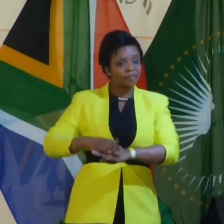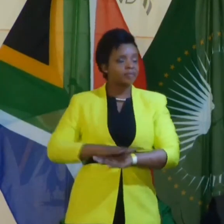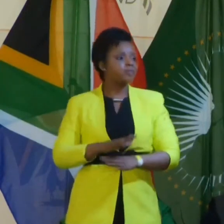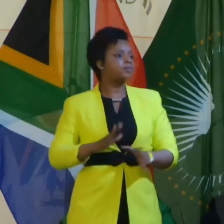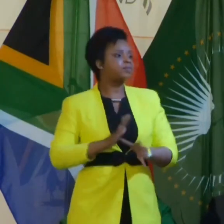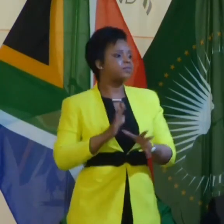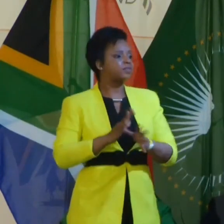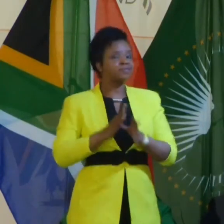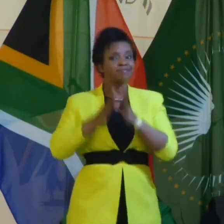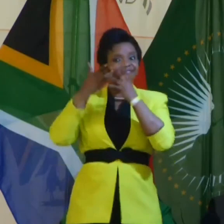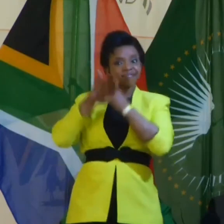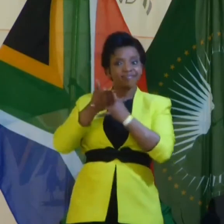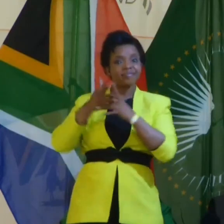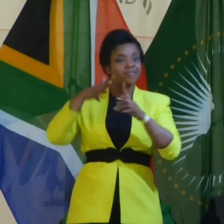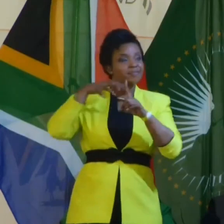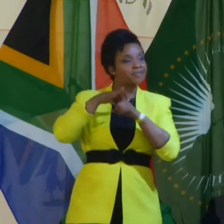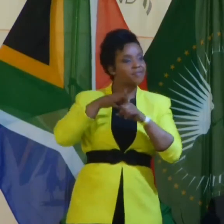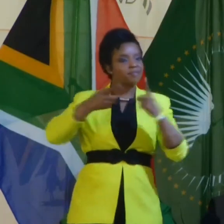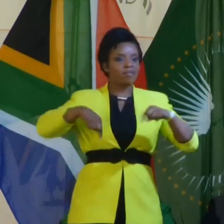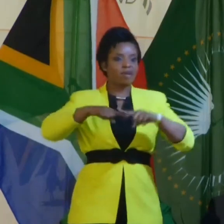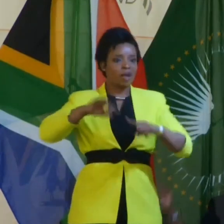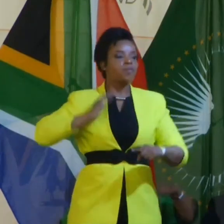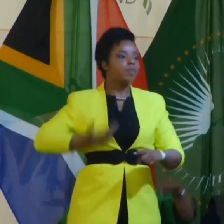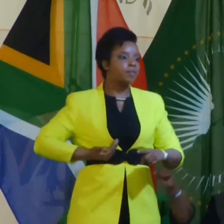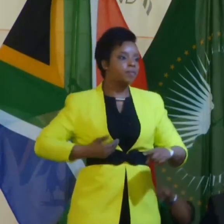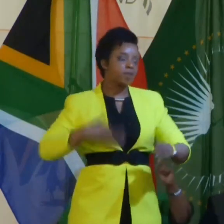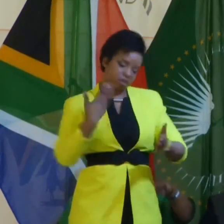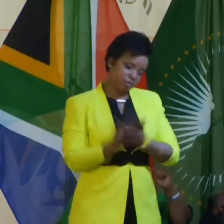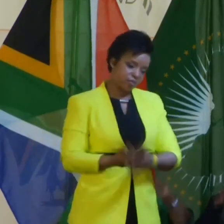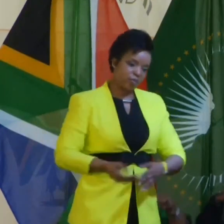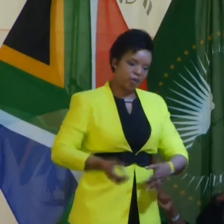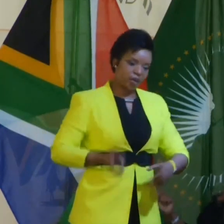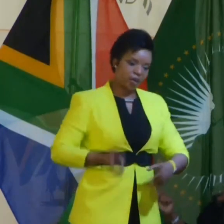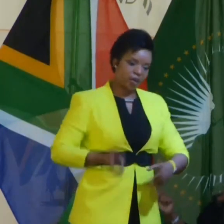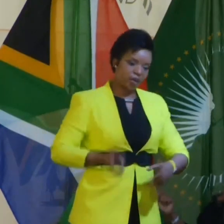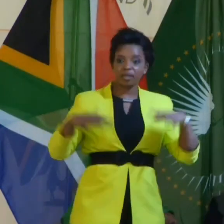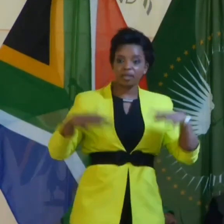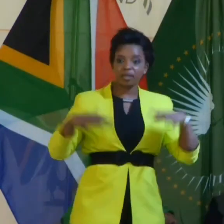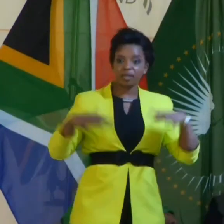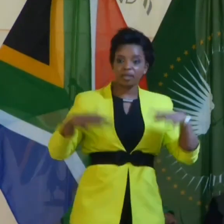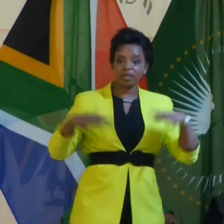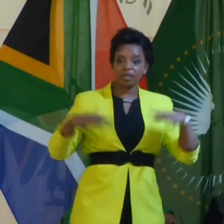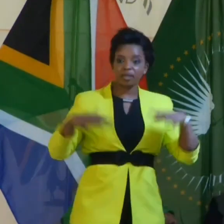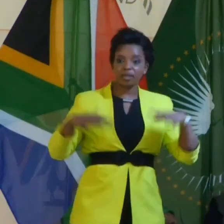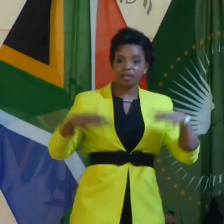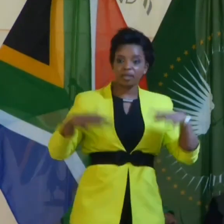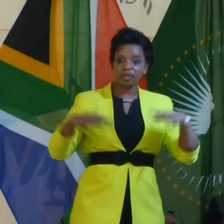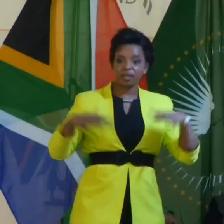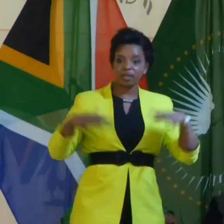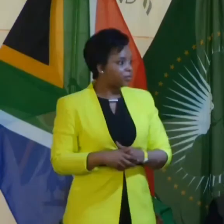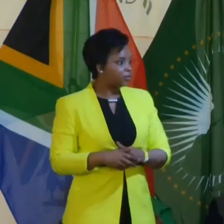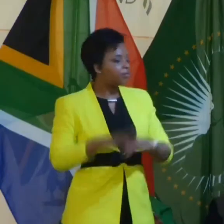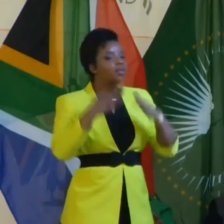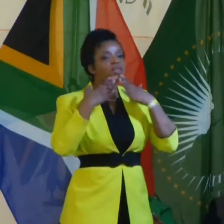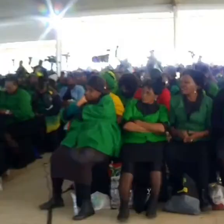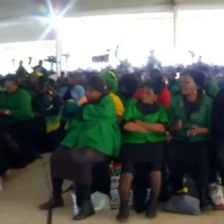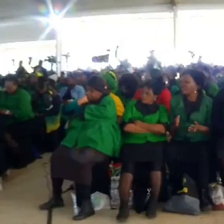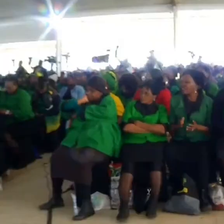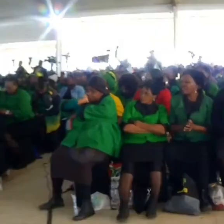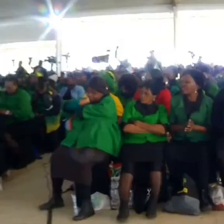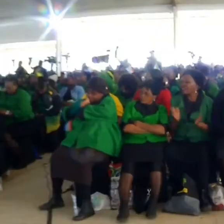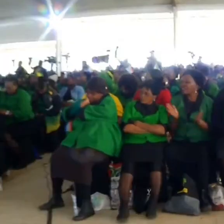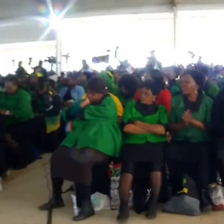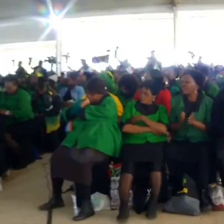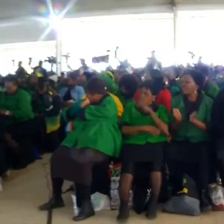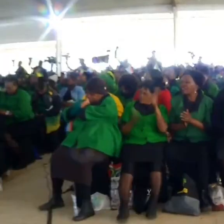our women, sing I susa, no my name. Thank you so much. You are all